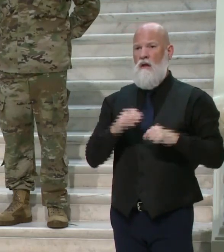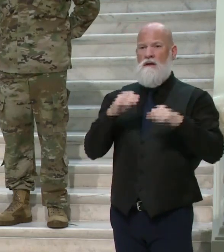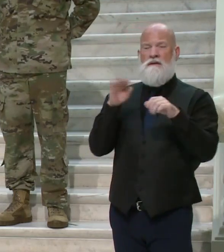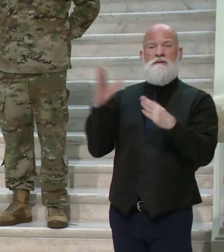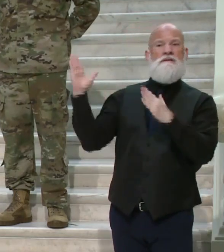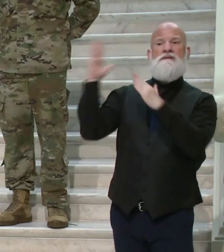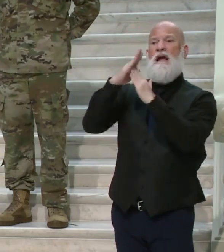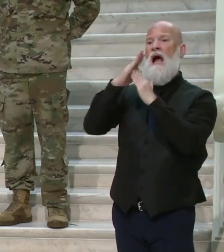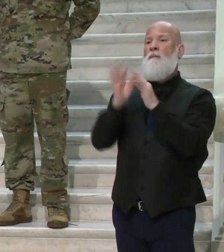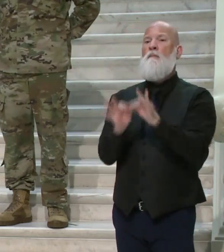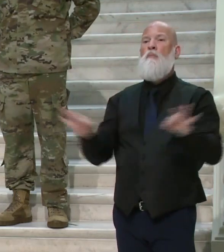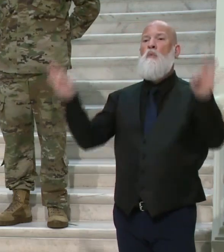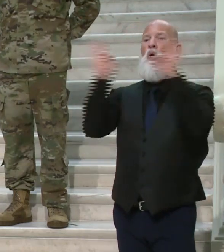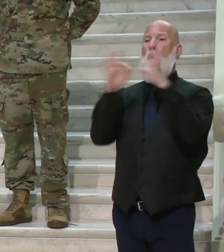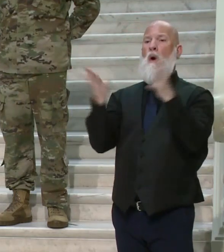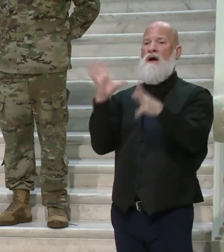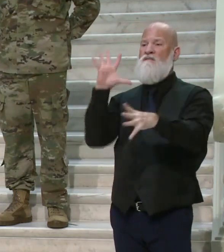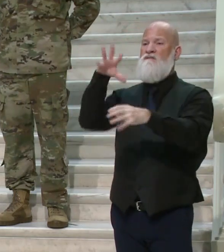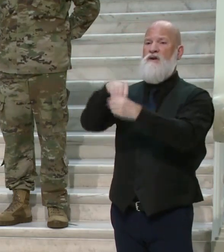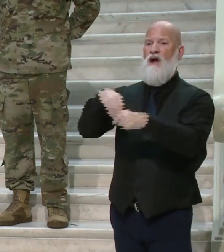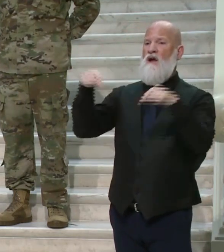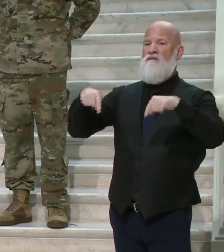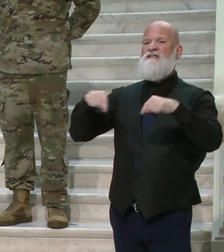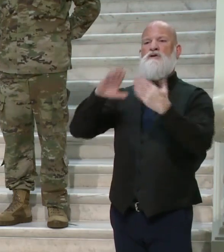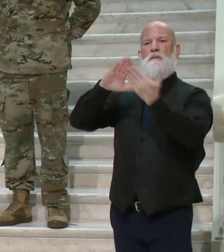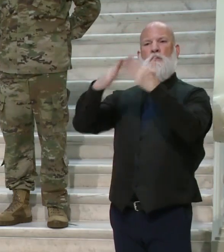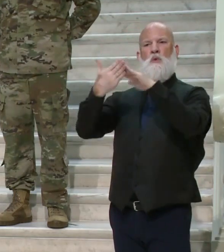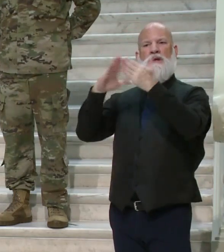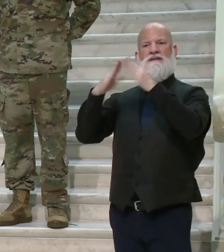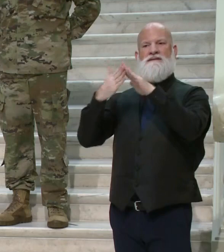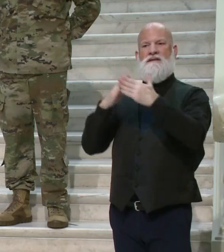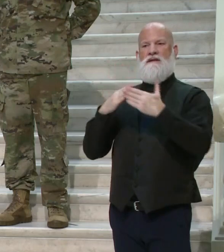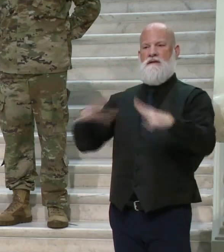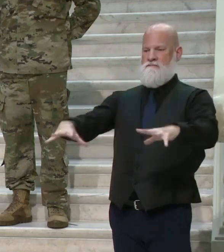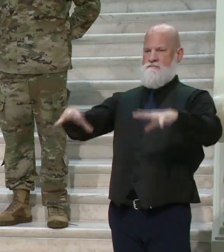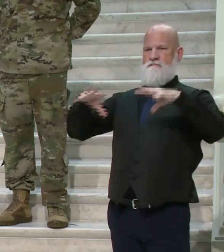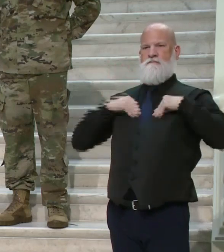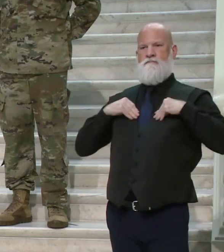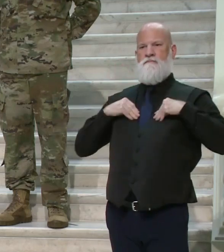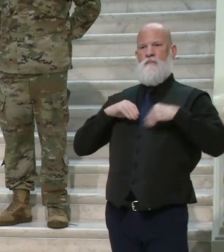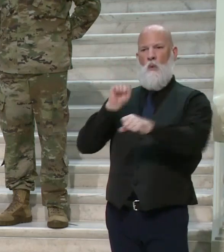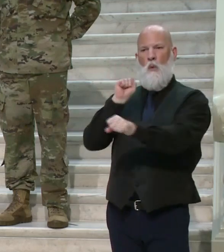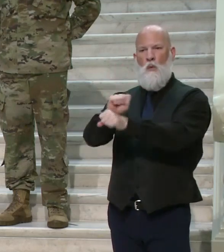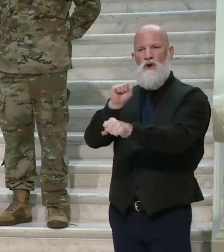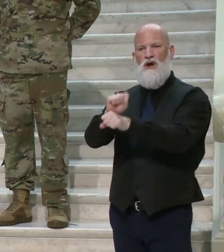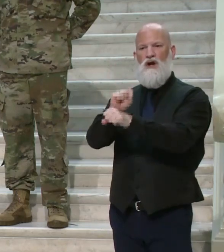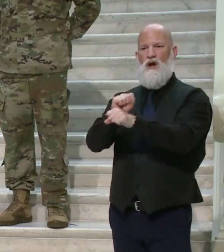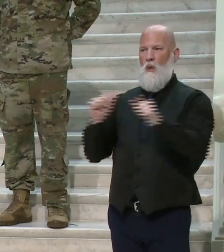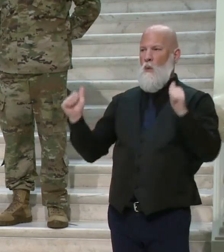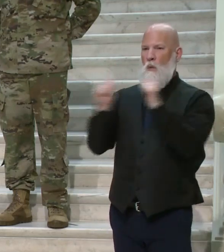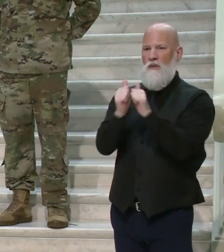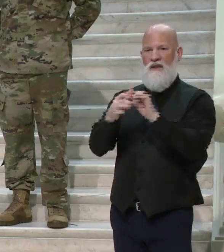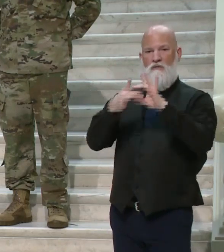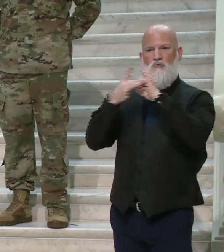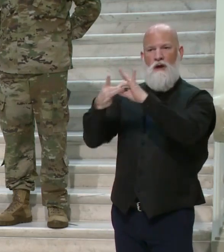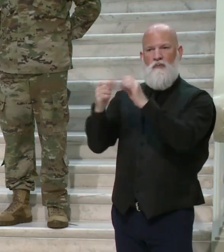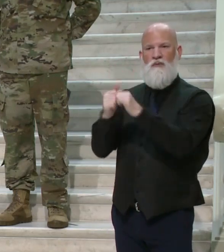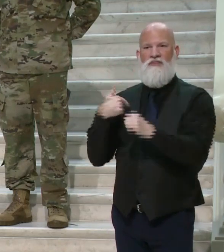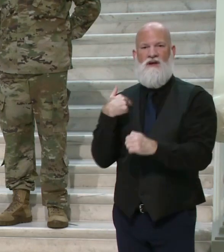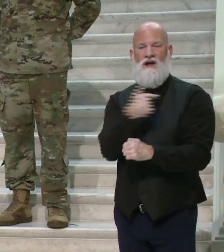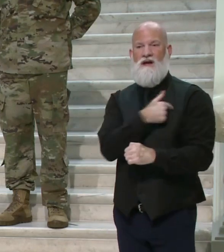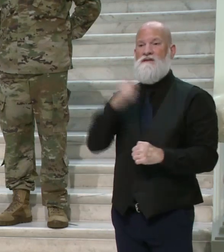this out is community engagement. And I've talked to the governor about this at some length. I mean, the governor's task